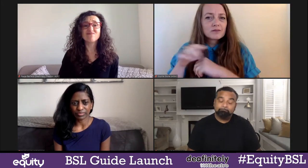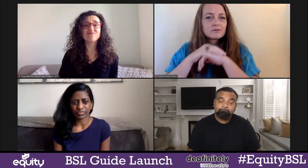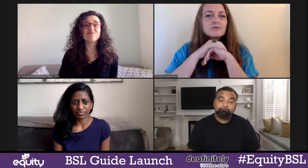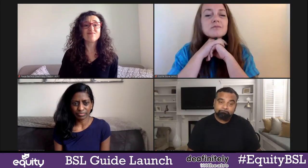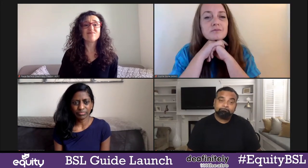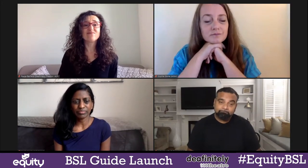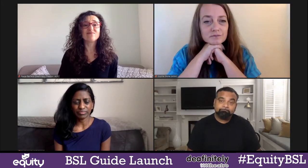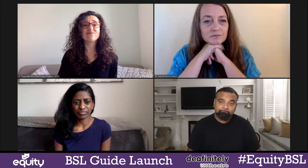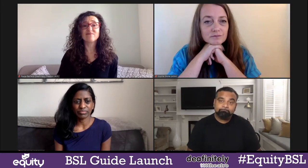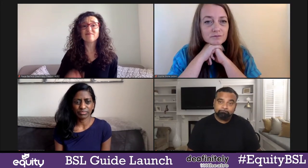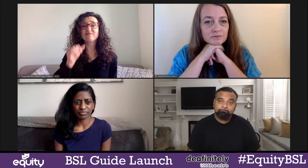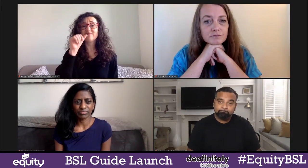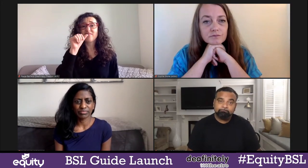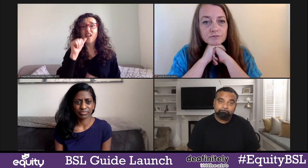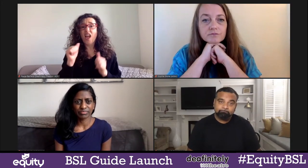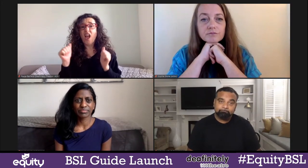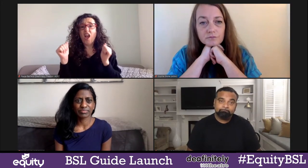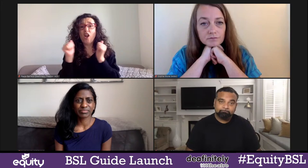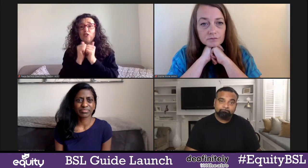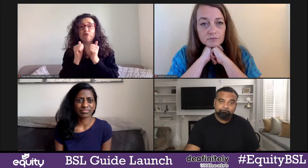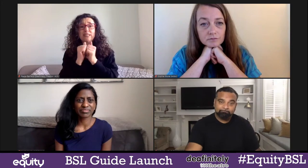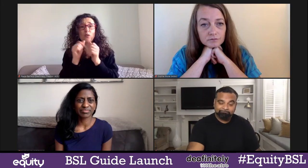few opportunities for those deaf native users of BSL.